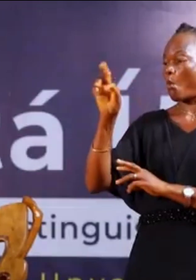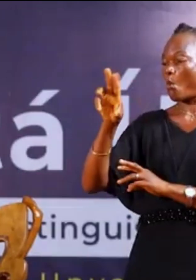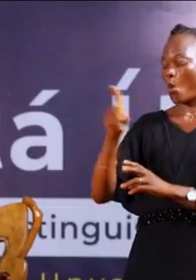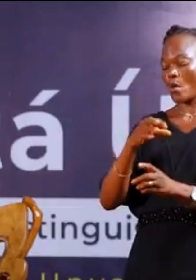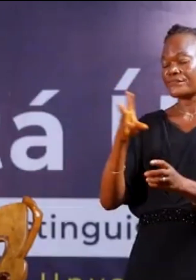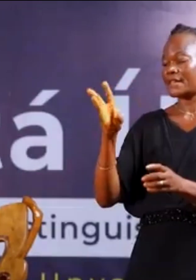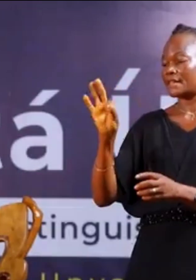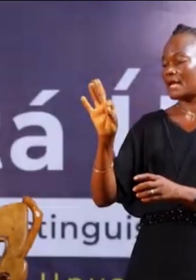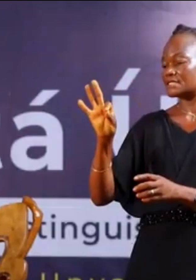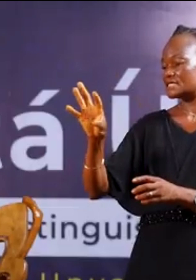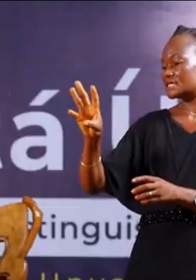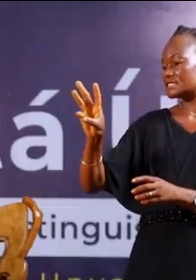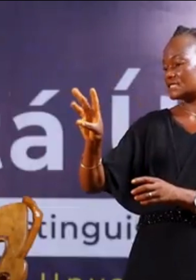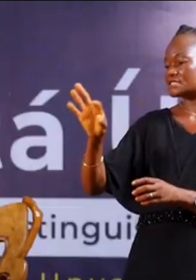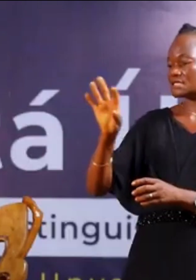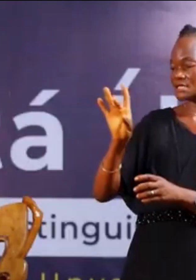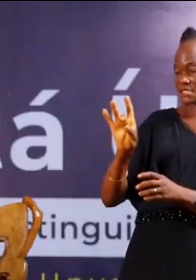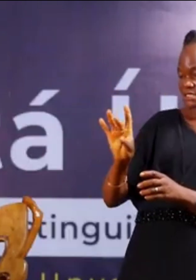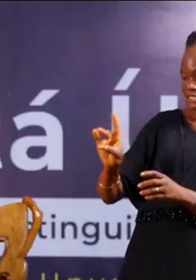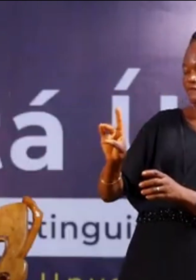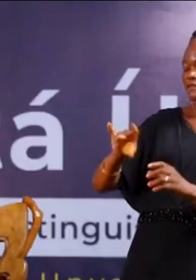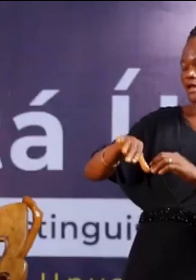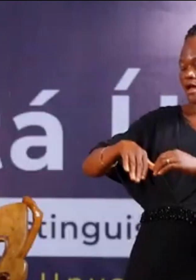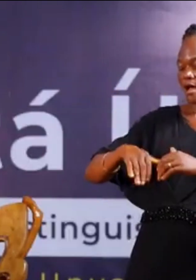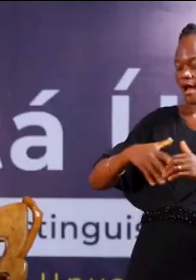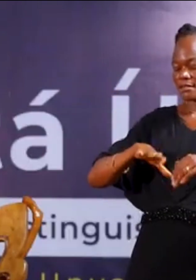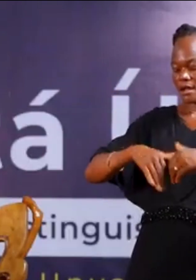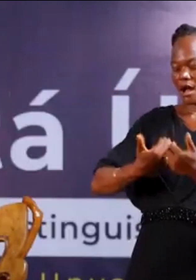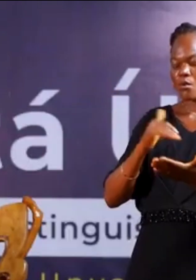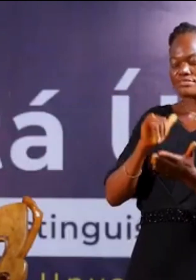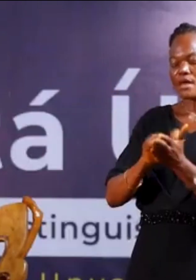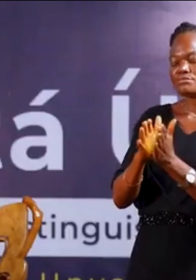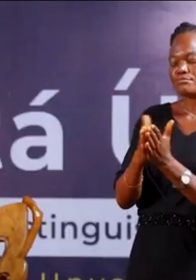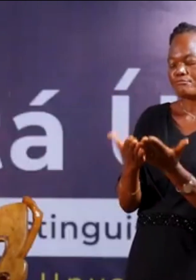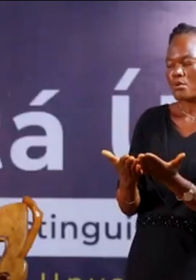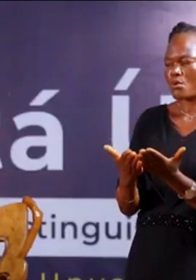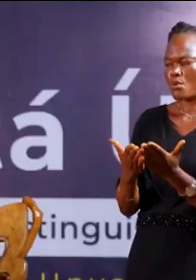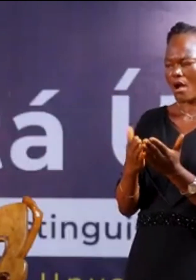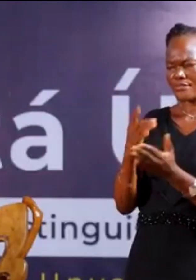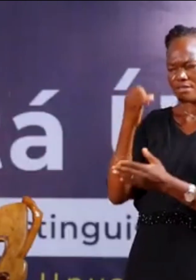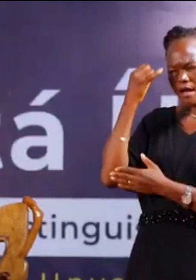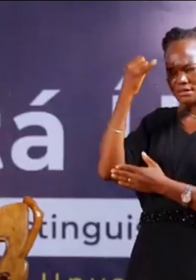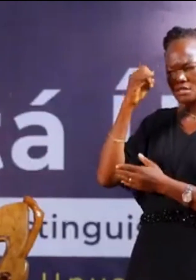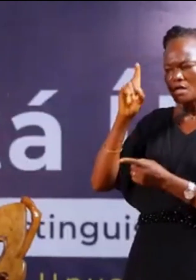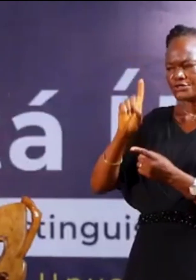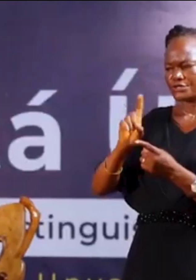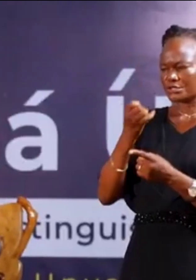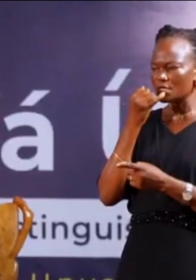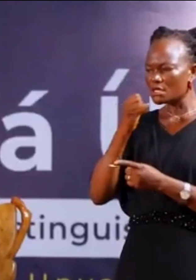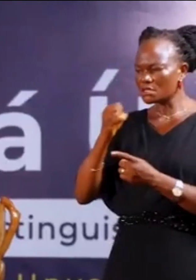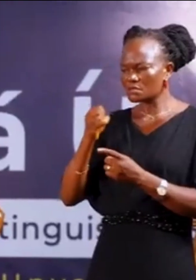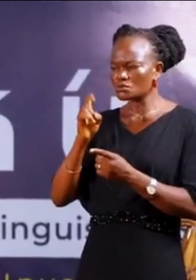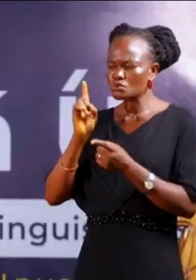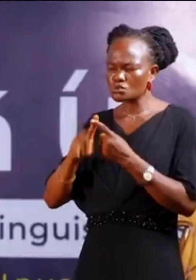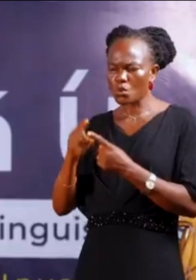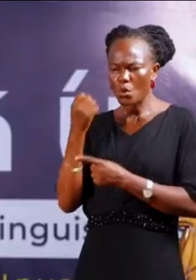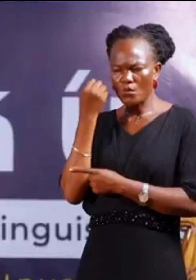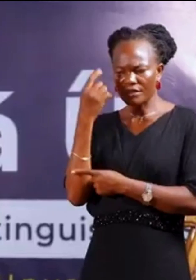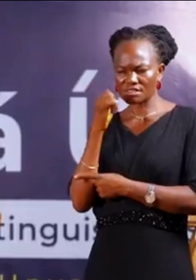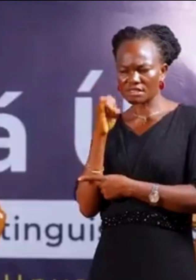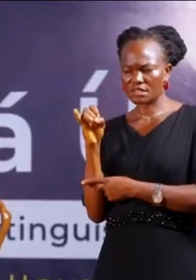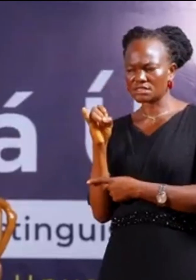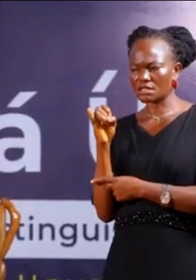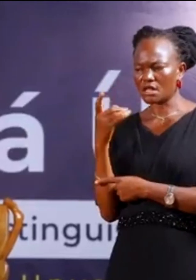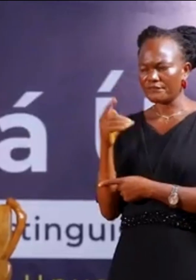that pamphlet as an ideology is critical to understanding